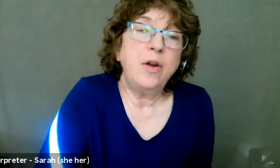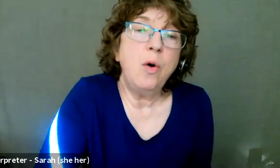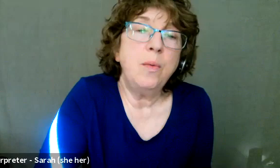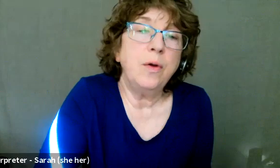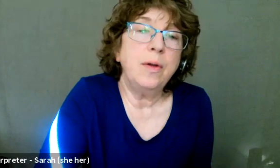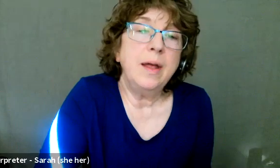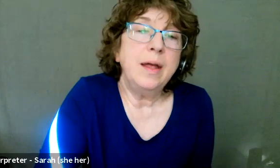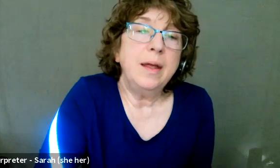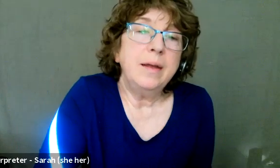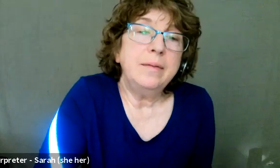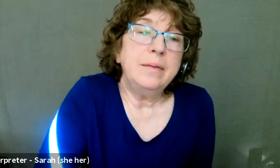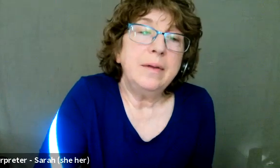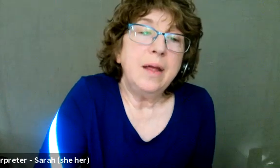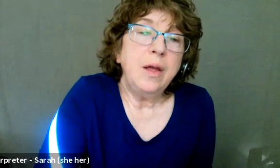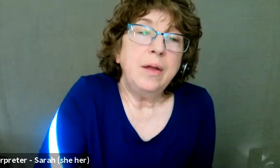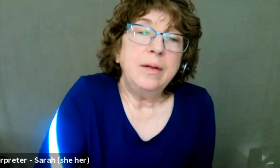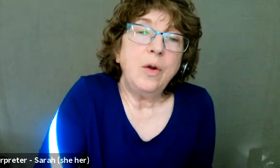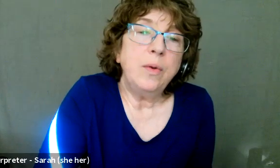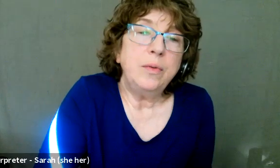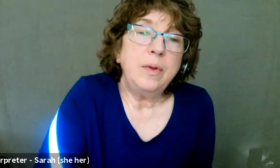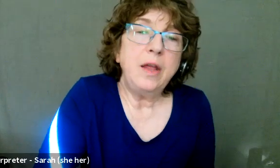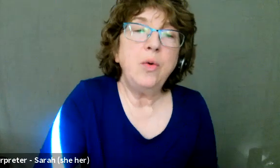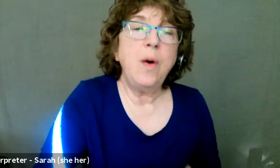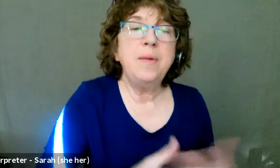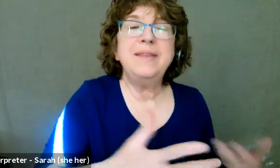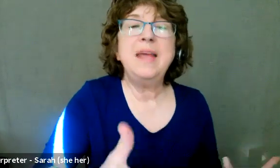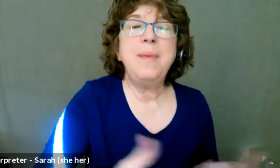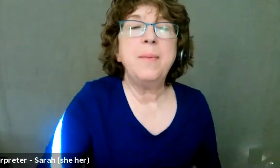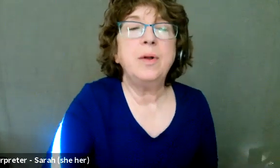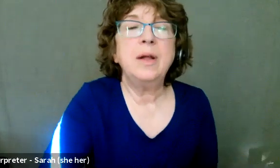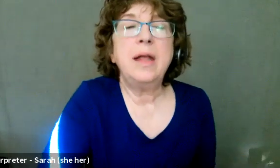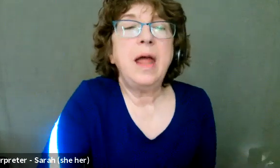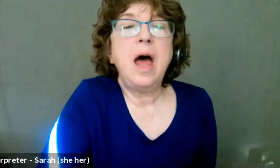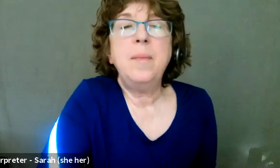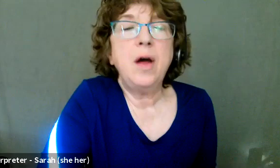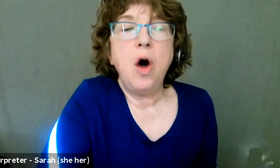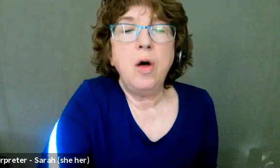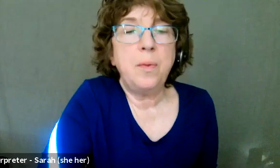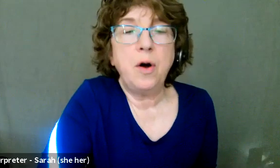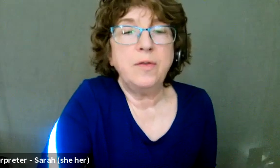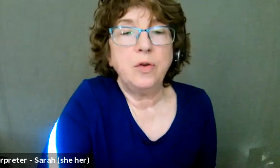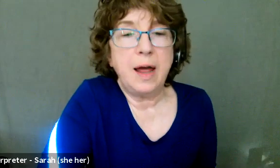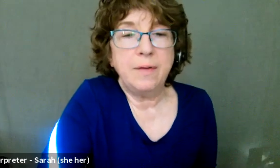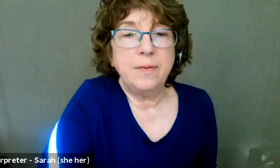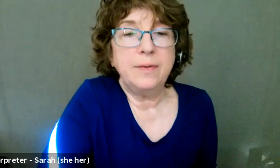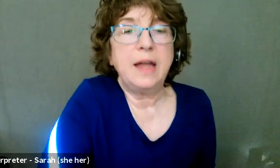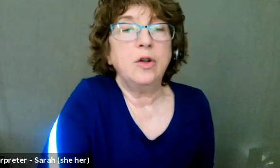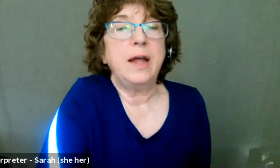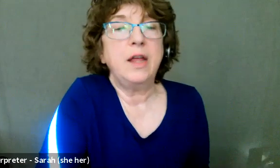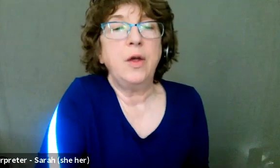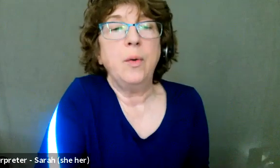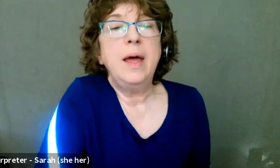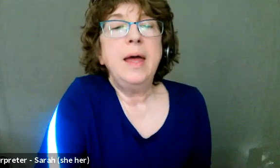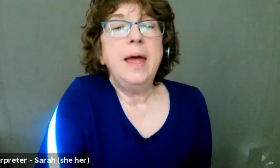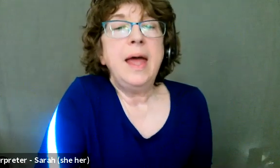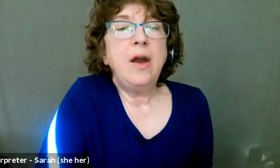that look like themselves are at home, or, you know, you want to see people among all parts of your life